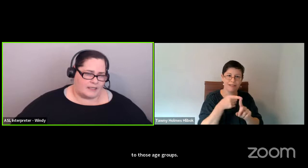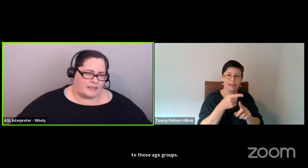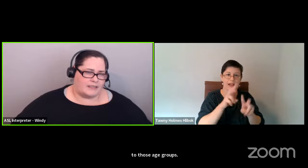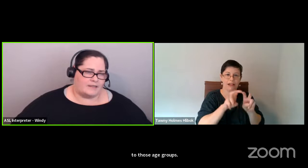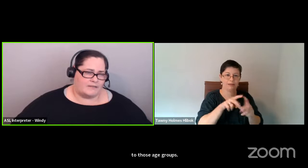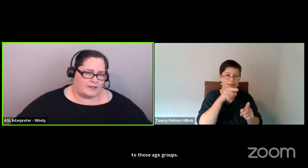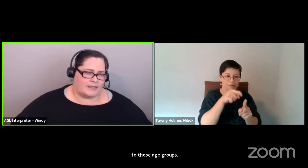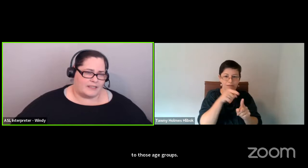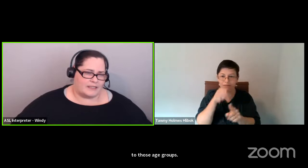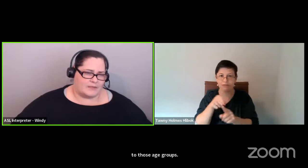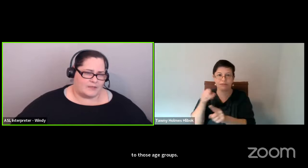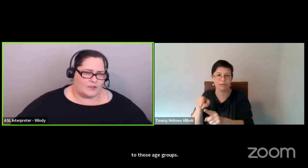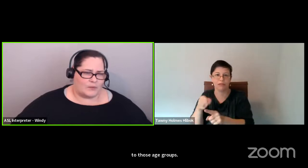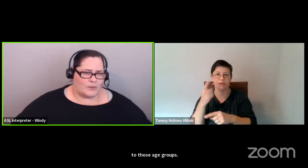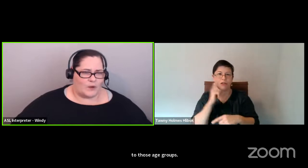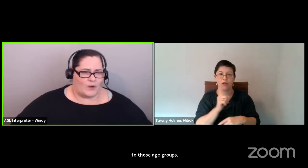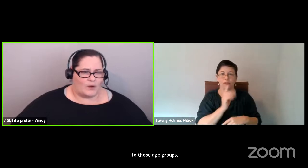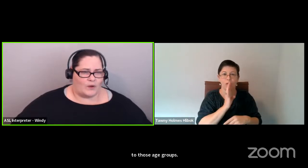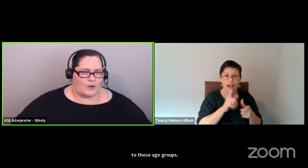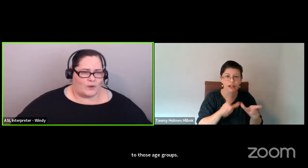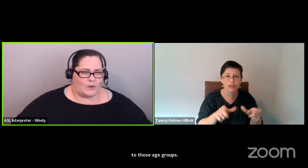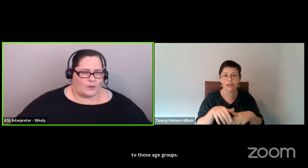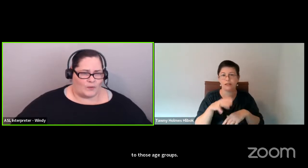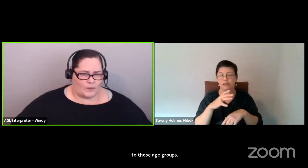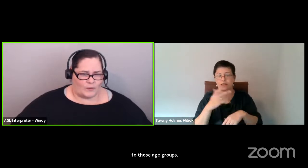data is collected in various systems.